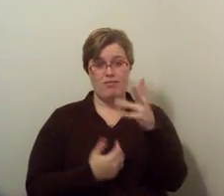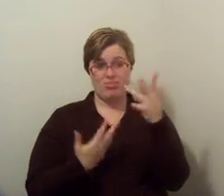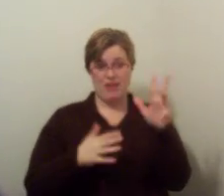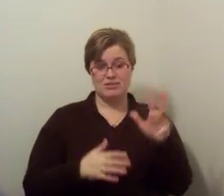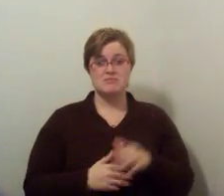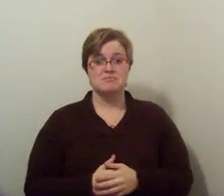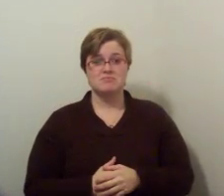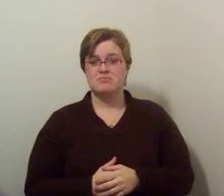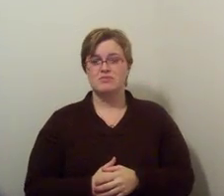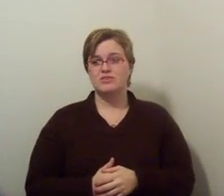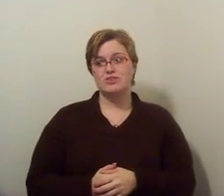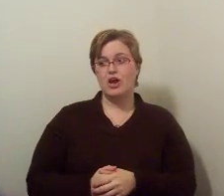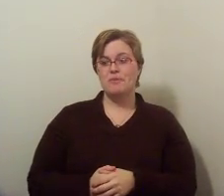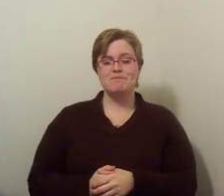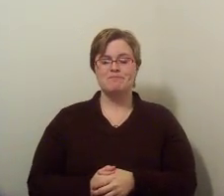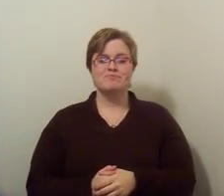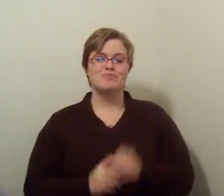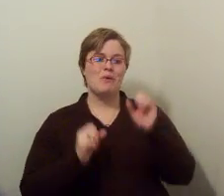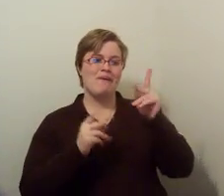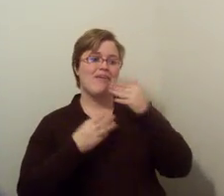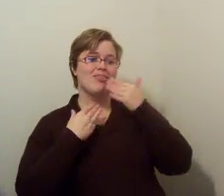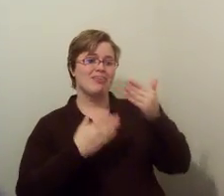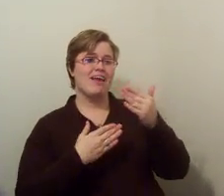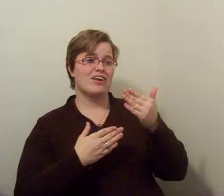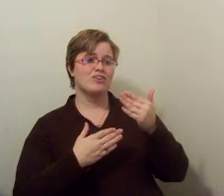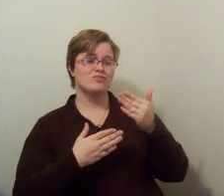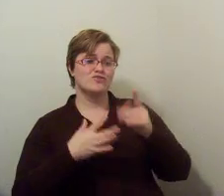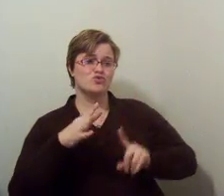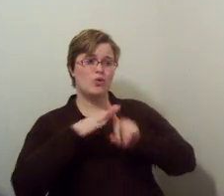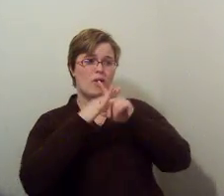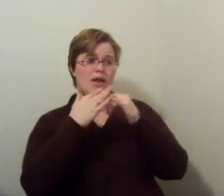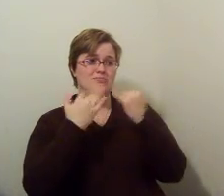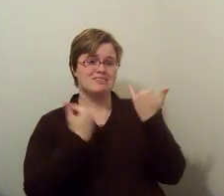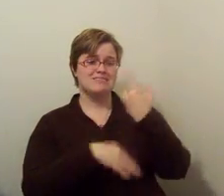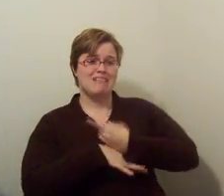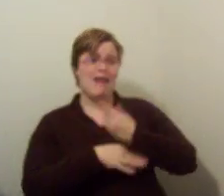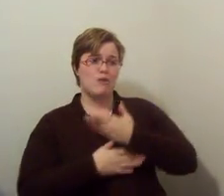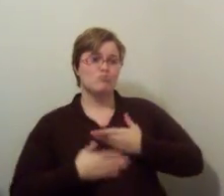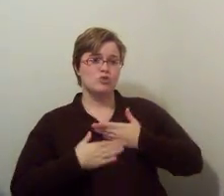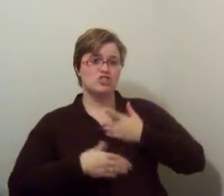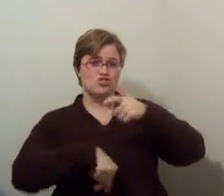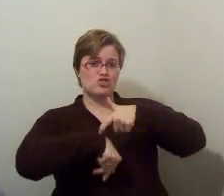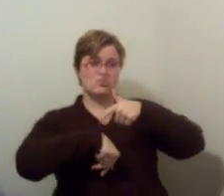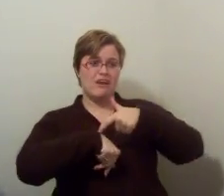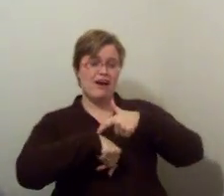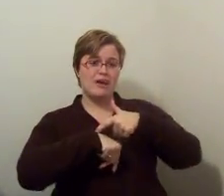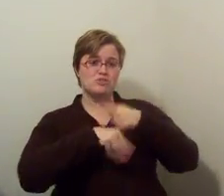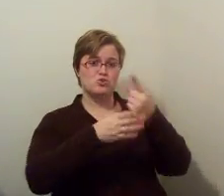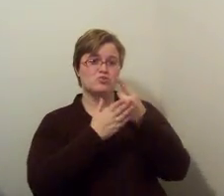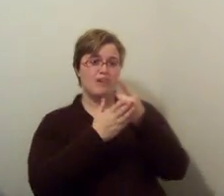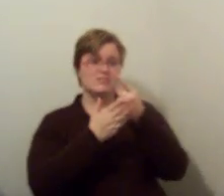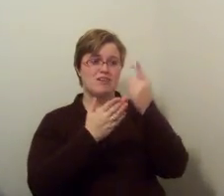okay? Well, I really appreciate your taking No. the time to come in today and talk with me about this, and I hope that I've answered your questions.